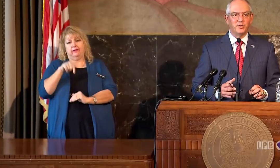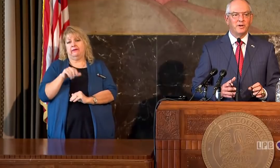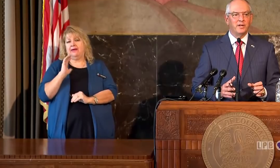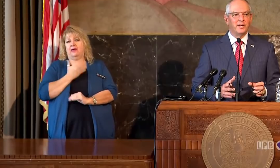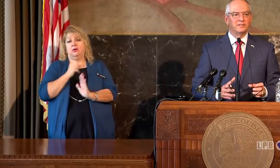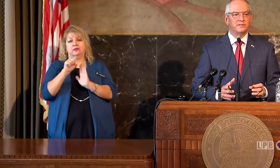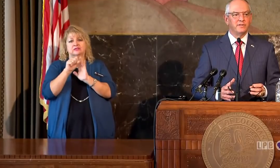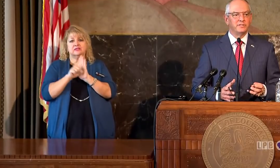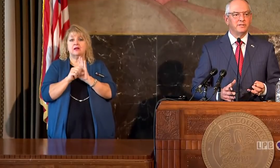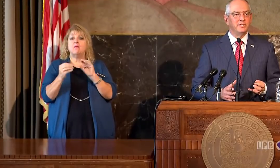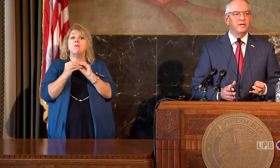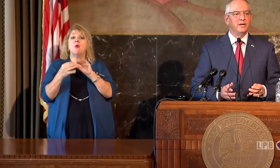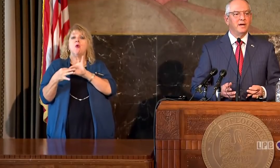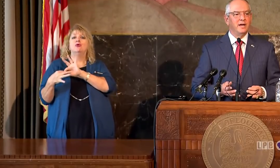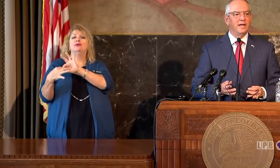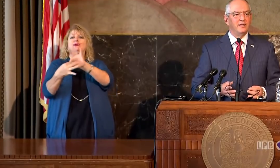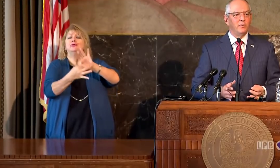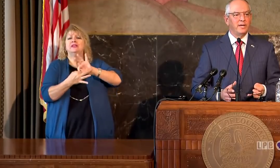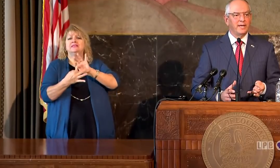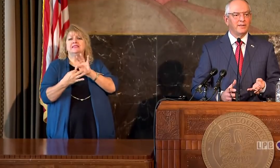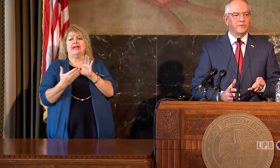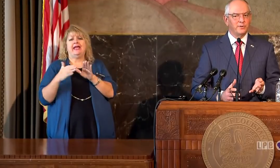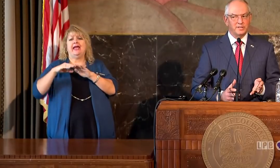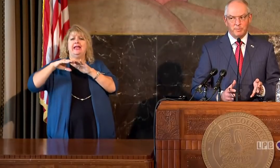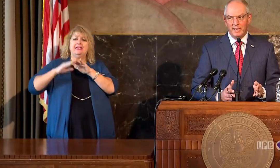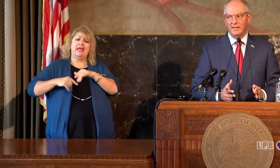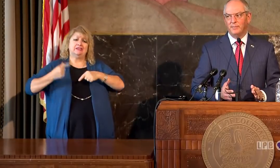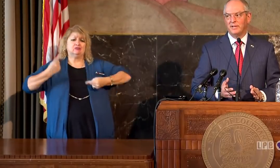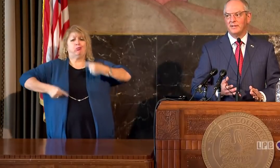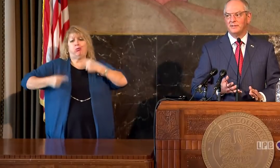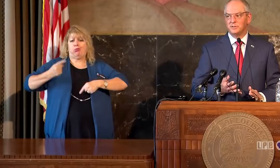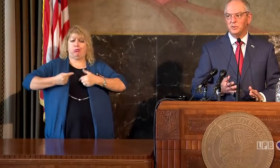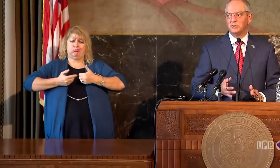have more unity and less division, and that we can get through this